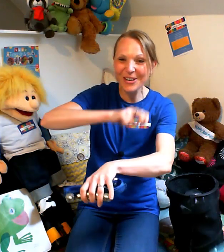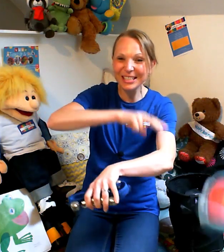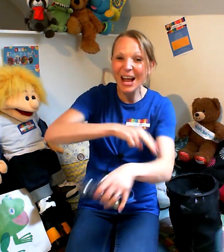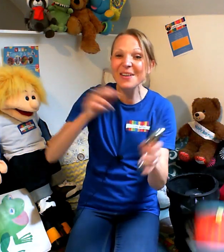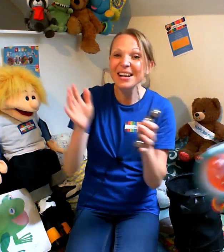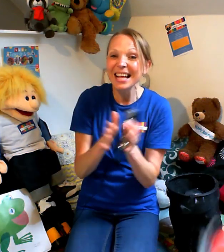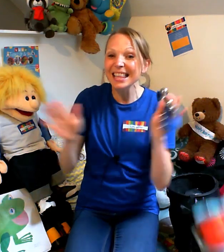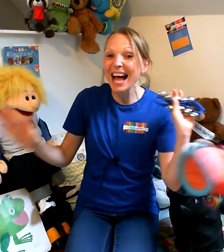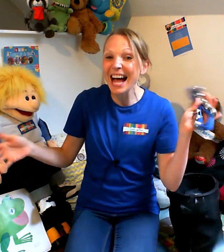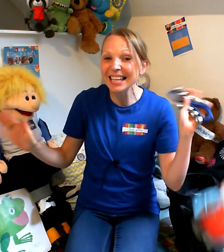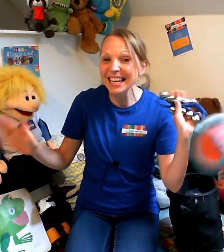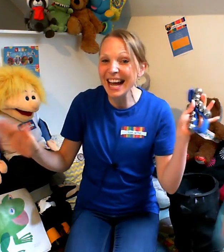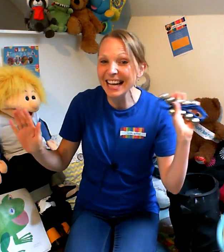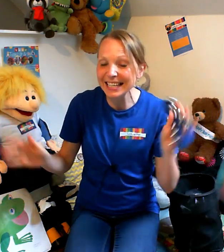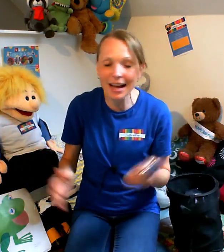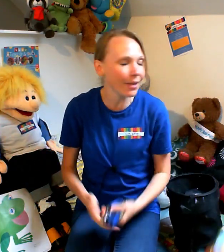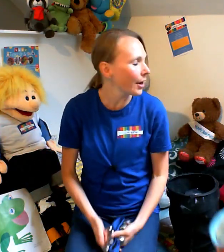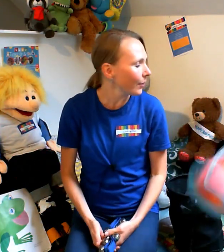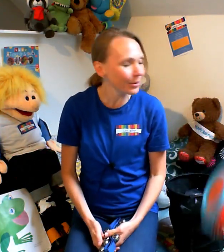go la di da di da. They don't go